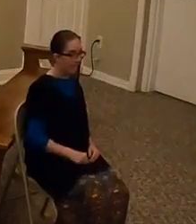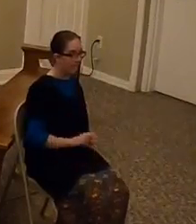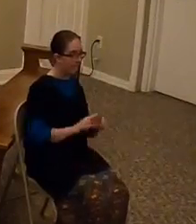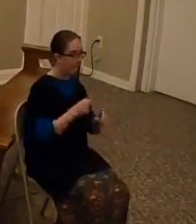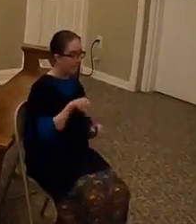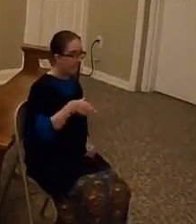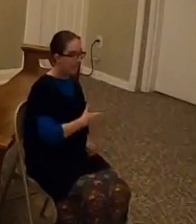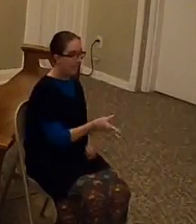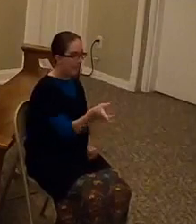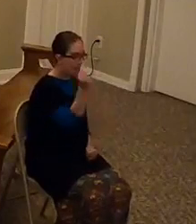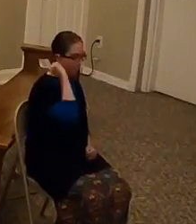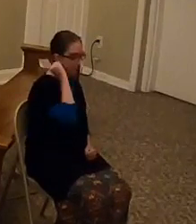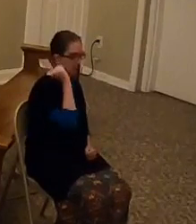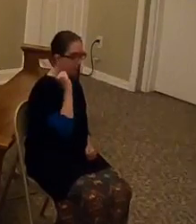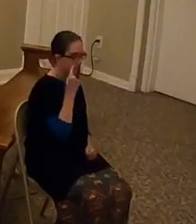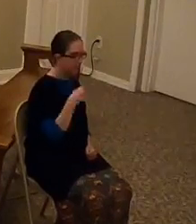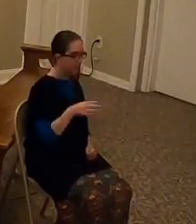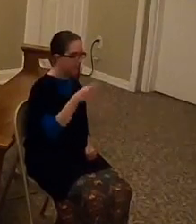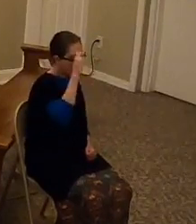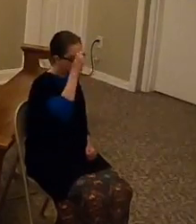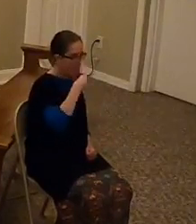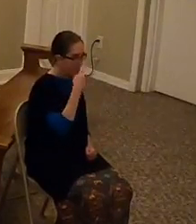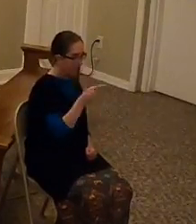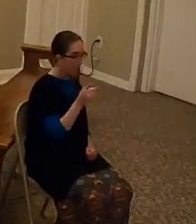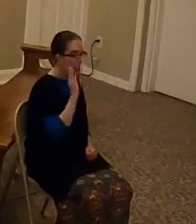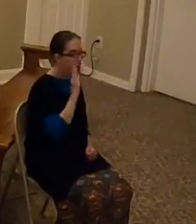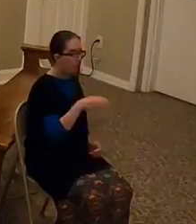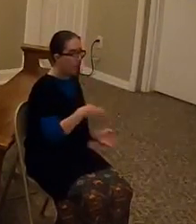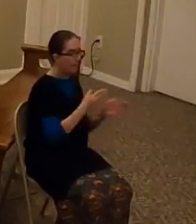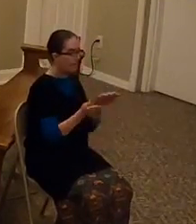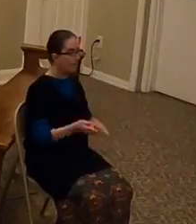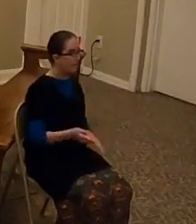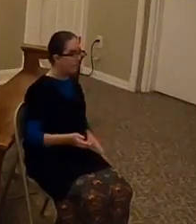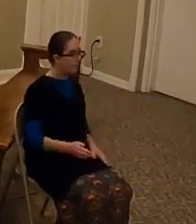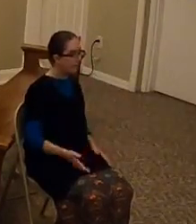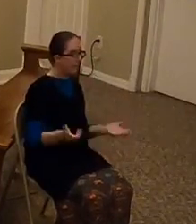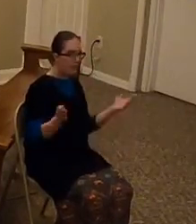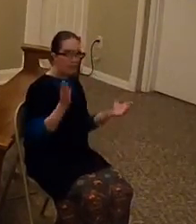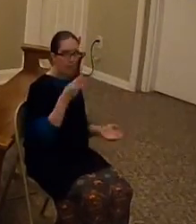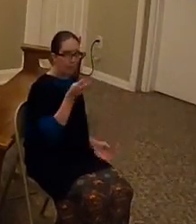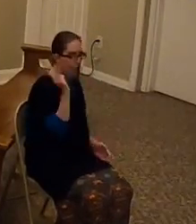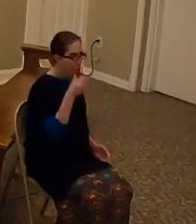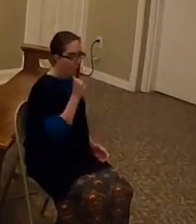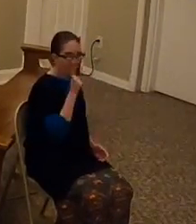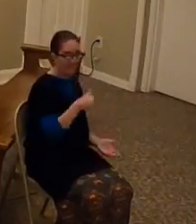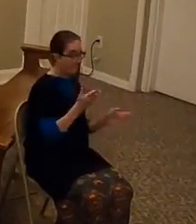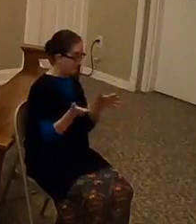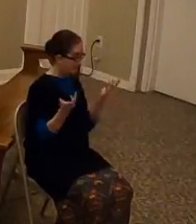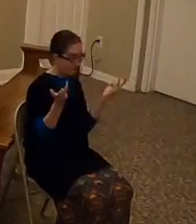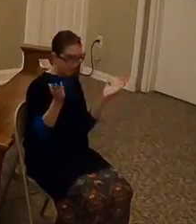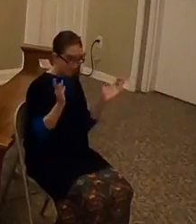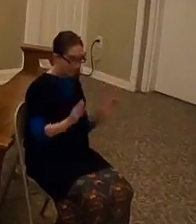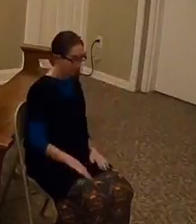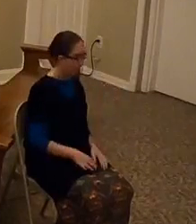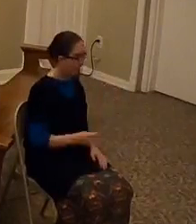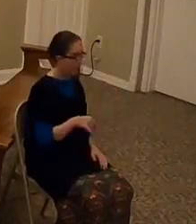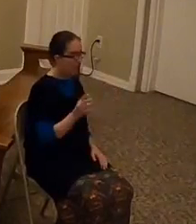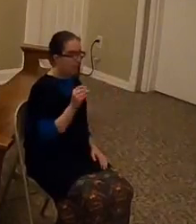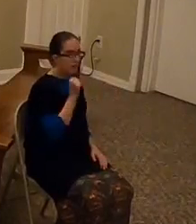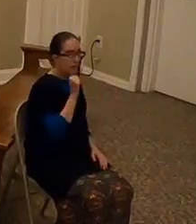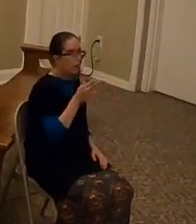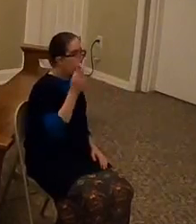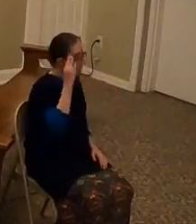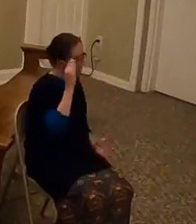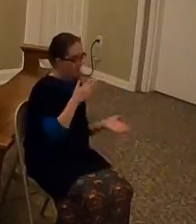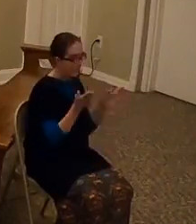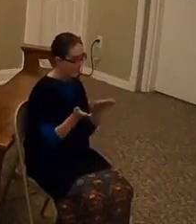But the thing was, he said, you're going to surely die. They said, well, we're not dead. I mean, of course, they didn't really know what death